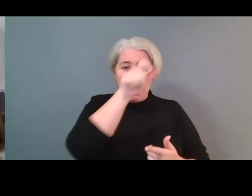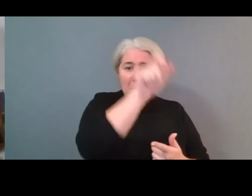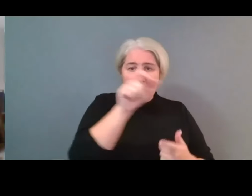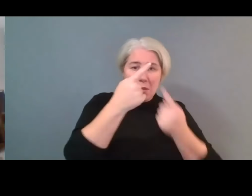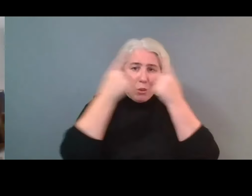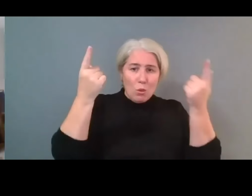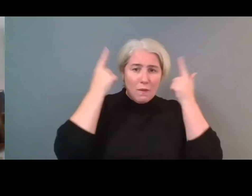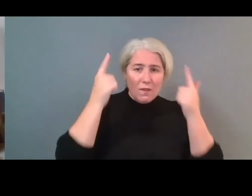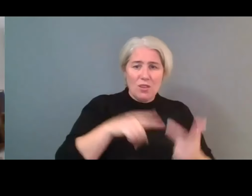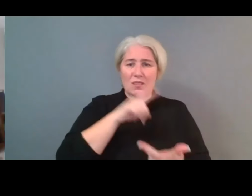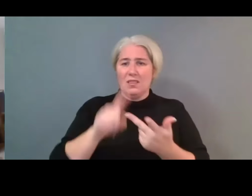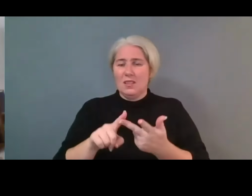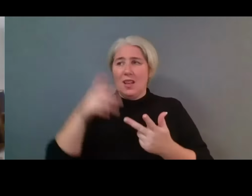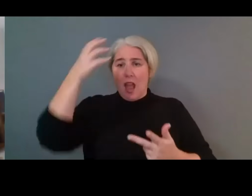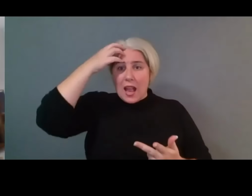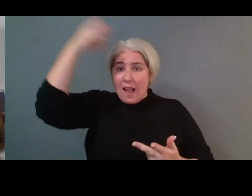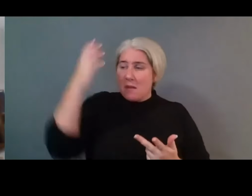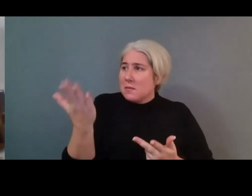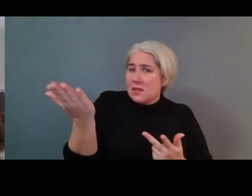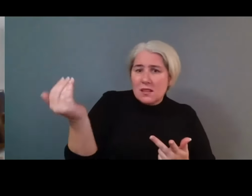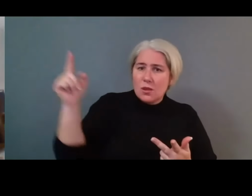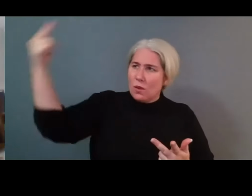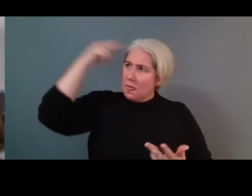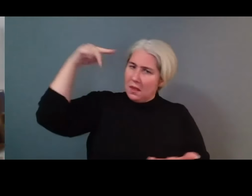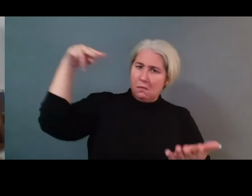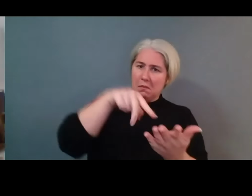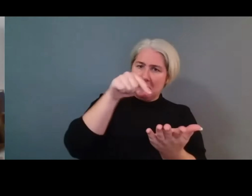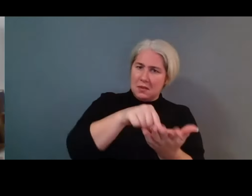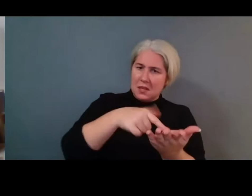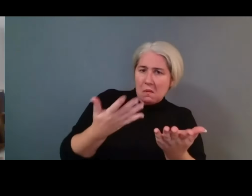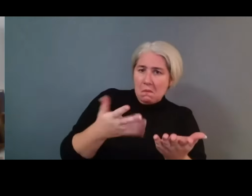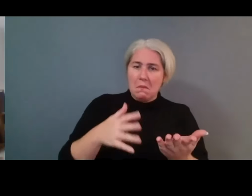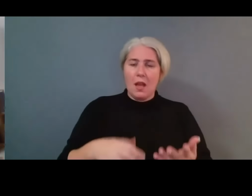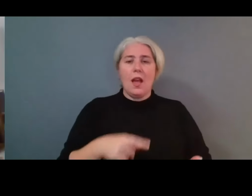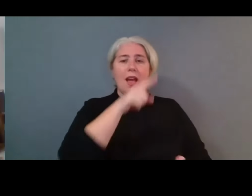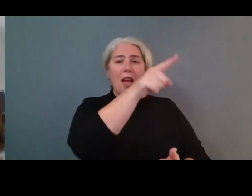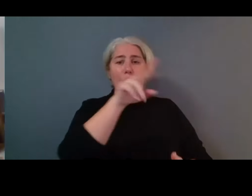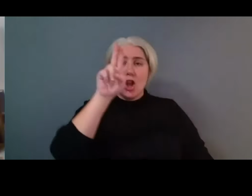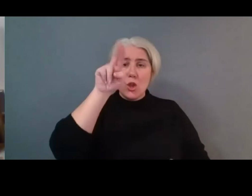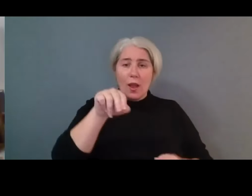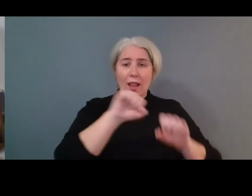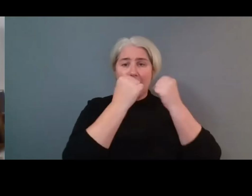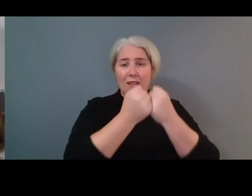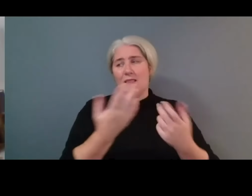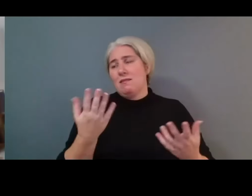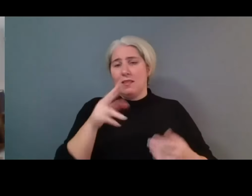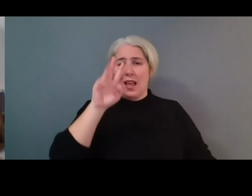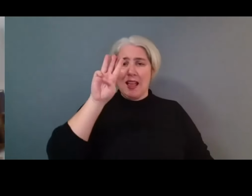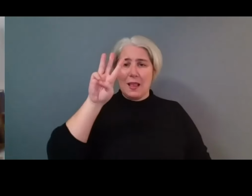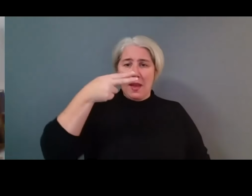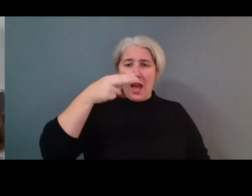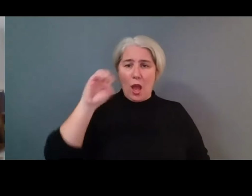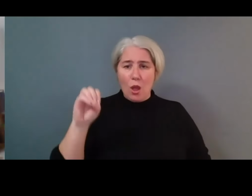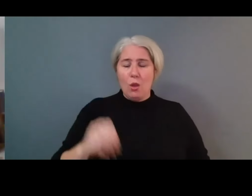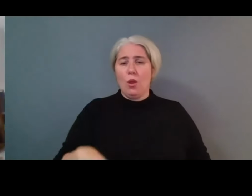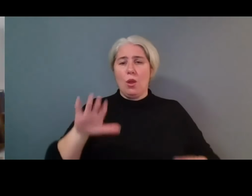state parties, the committee listens to other UN agencies like WHO or World Bank